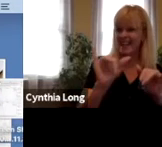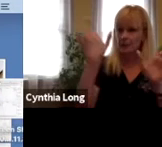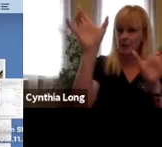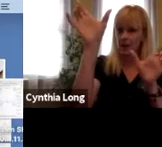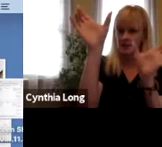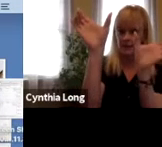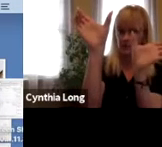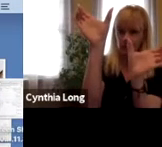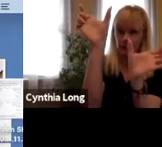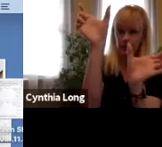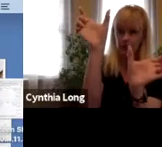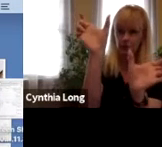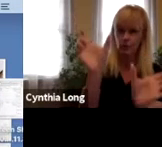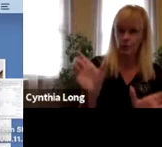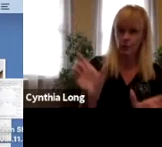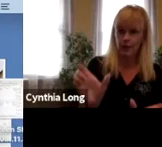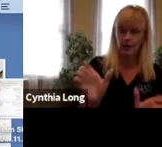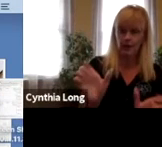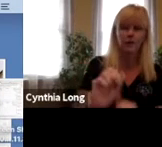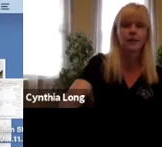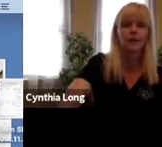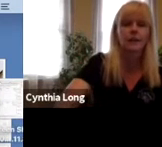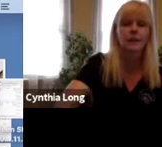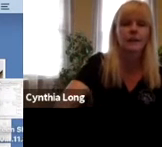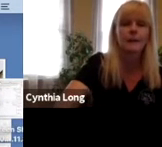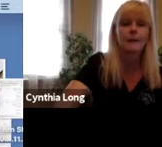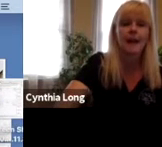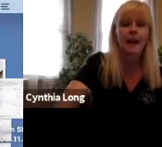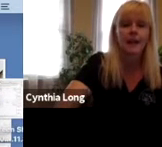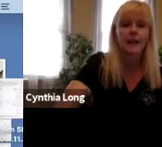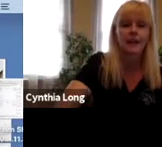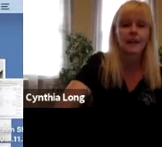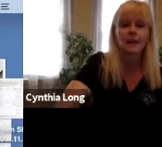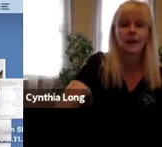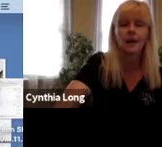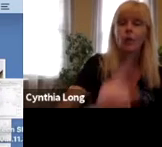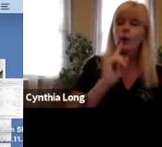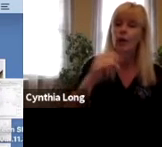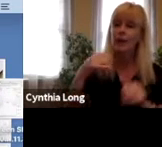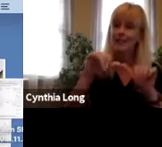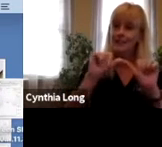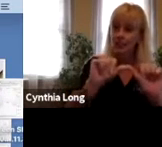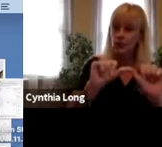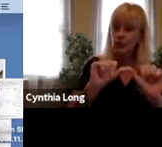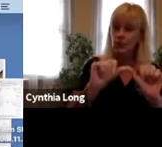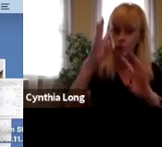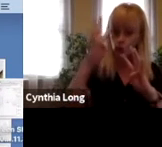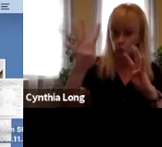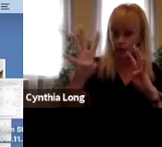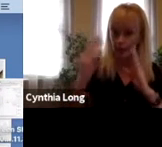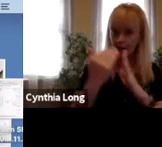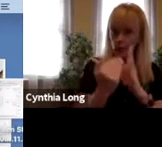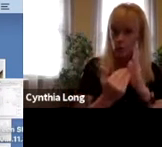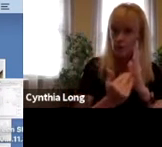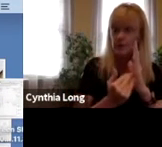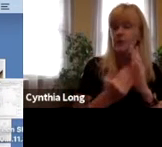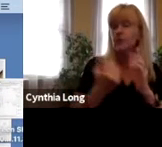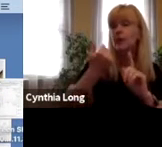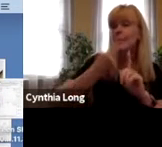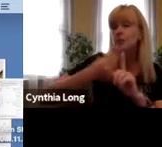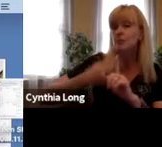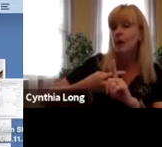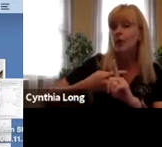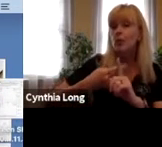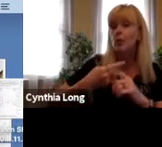have the same concepts. You've got two going right here. And we are continuing to create the